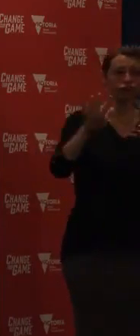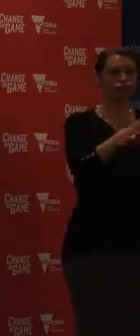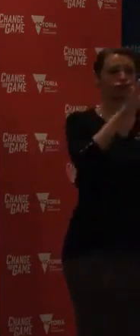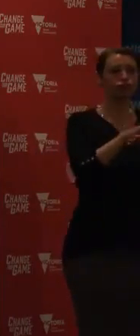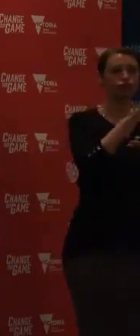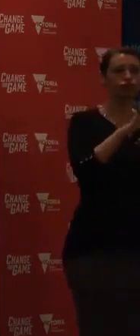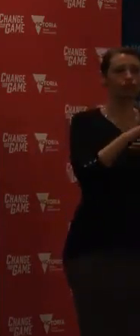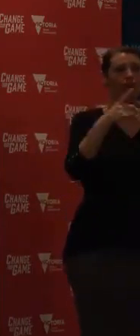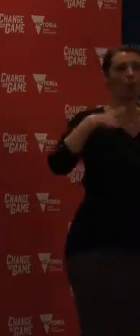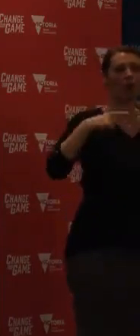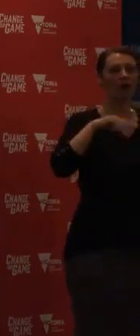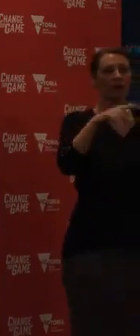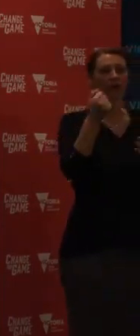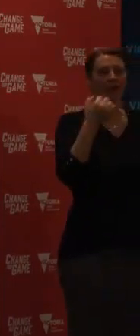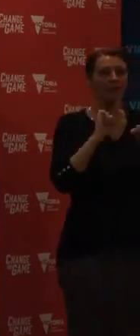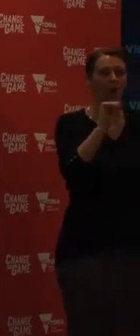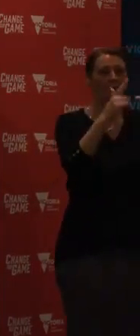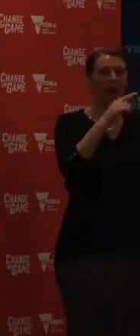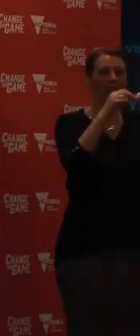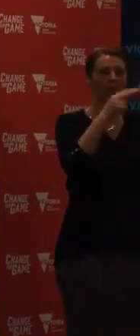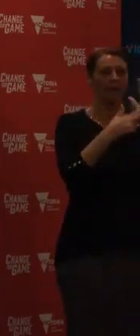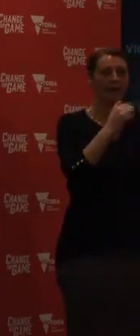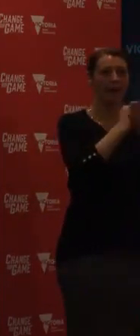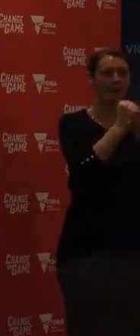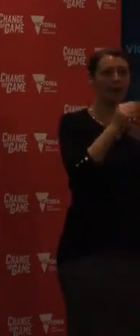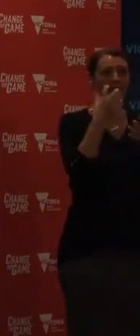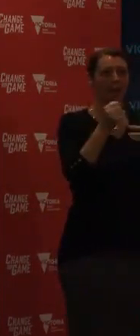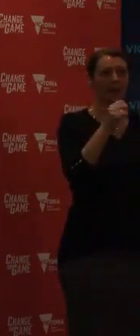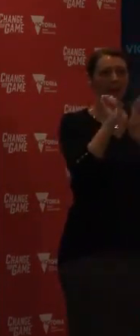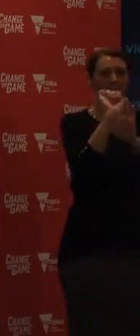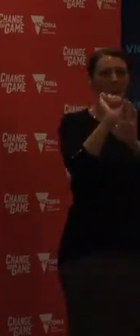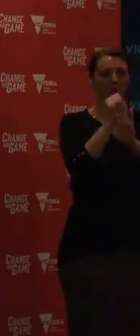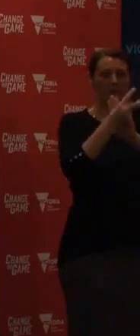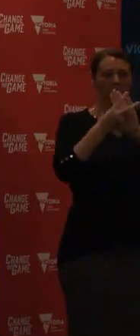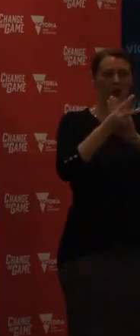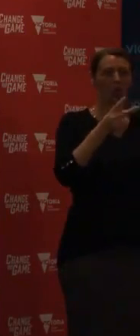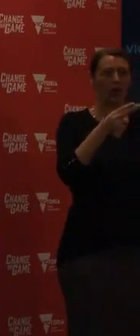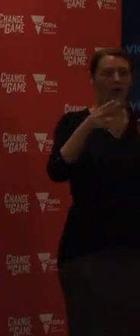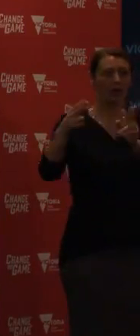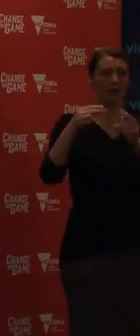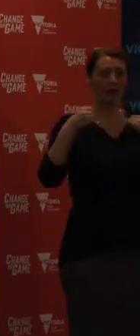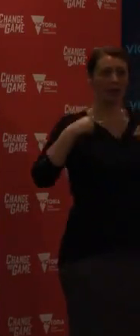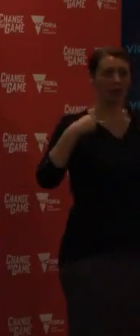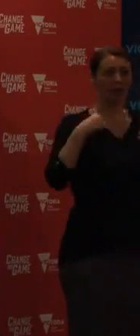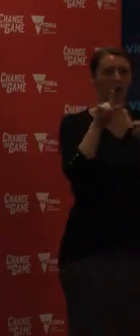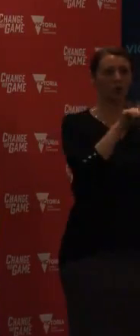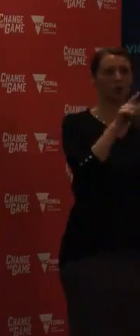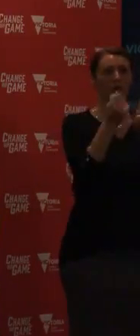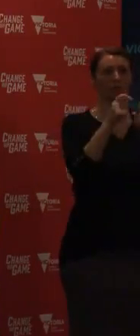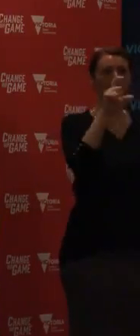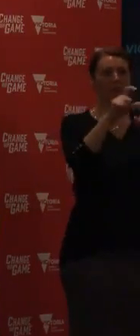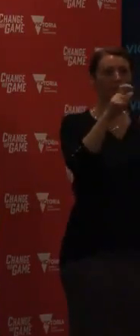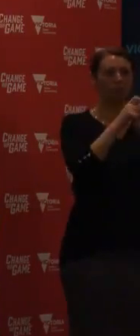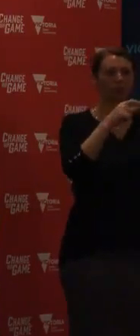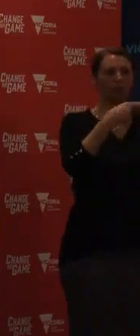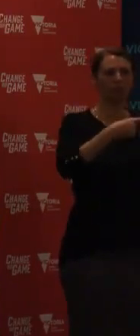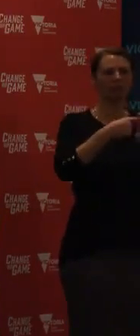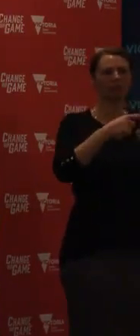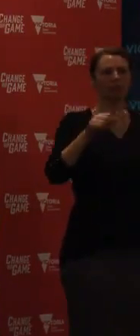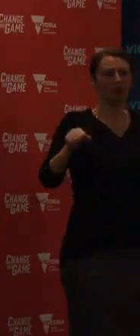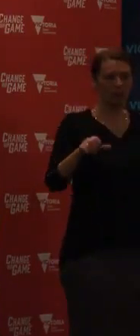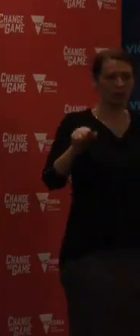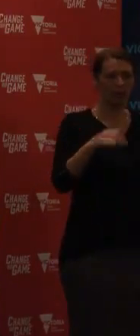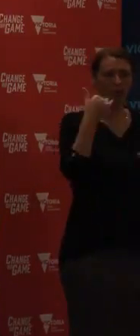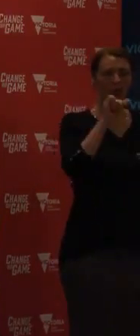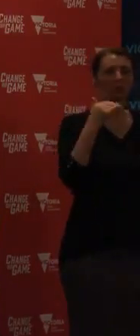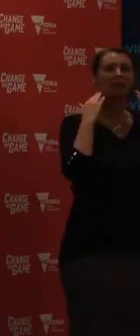that's because he's got his own ABN number, he runs his own video editing company, and he also has cerebral palsy and quadriplegia. He uses